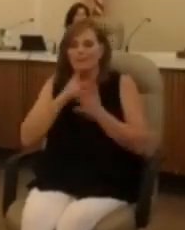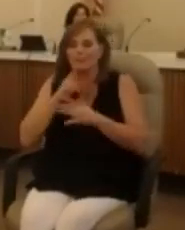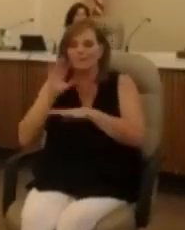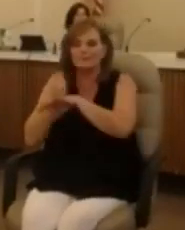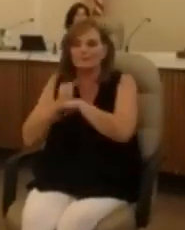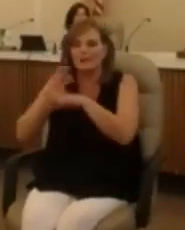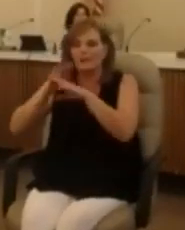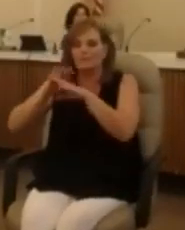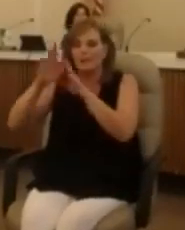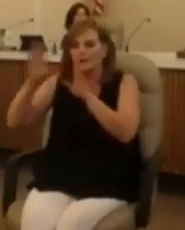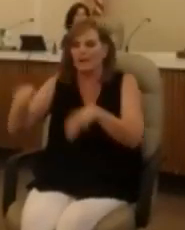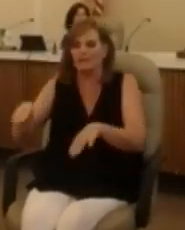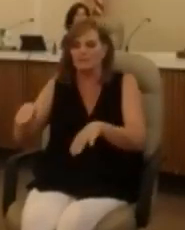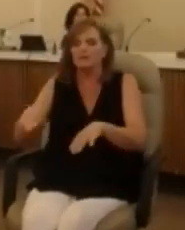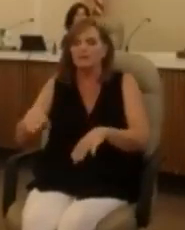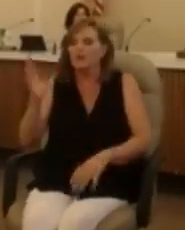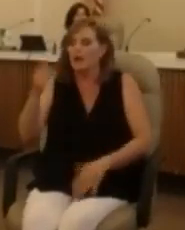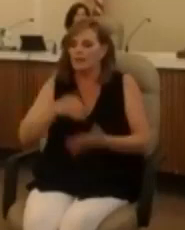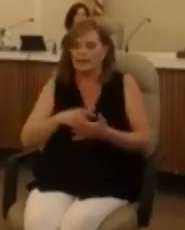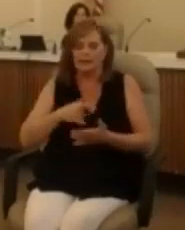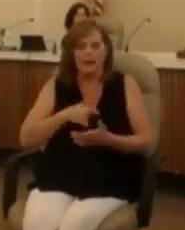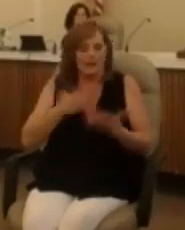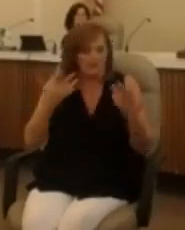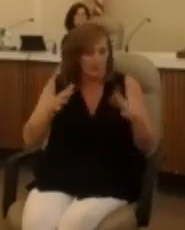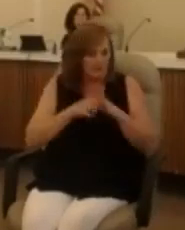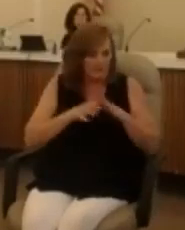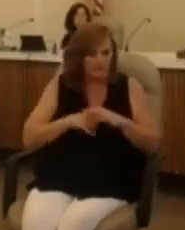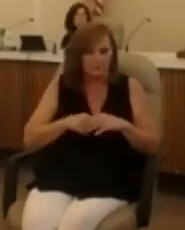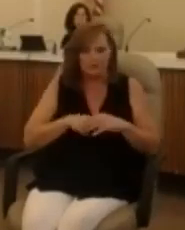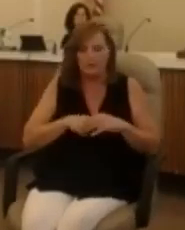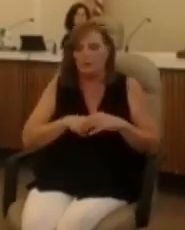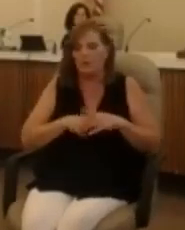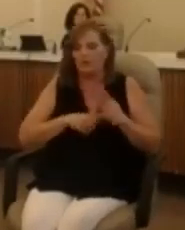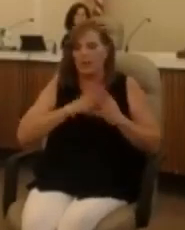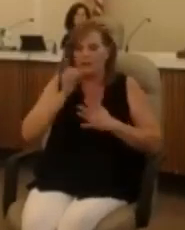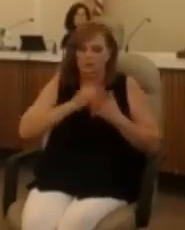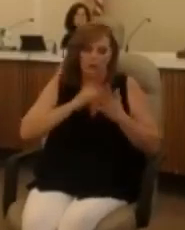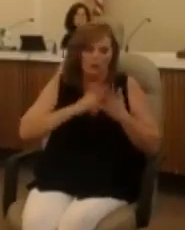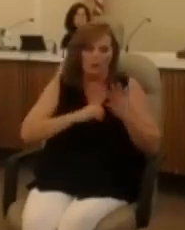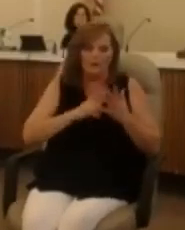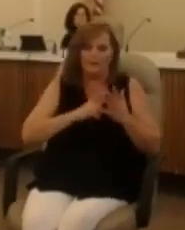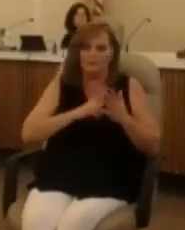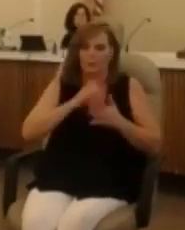Again, that, as I've pointed out many times, the drawing on there was